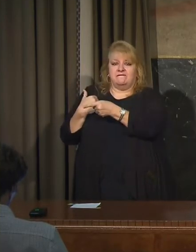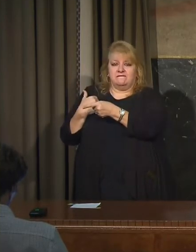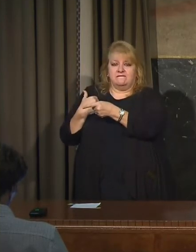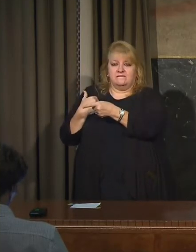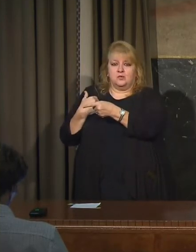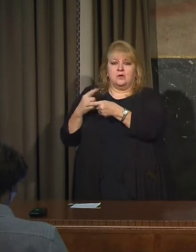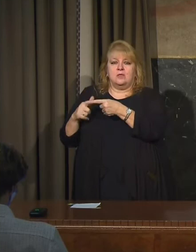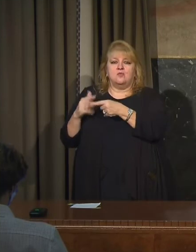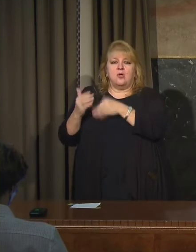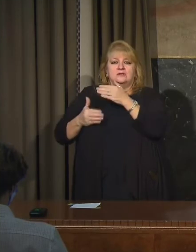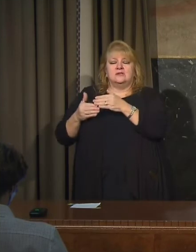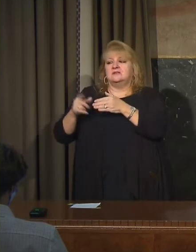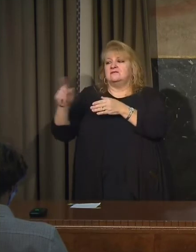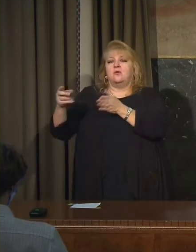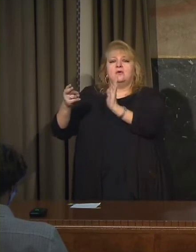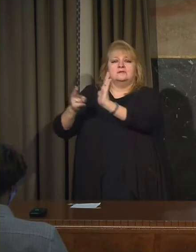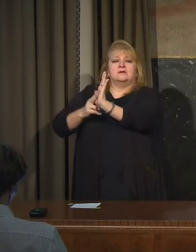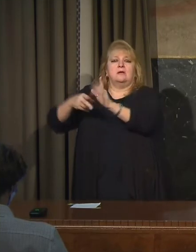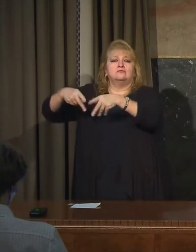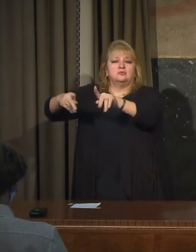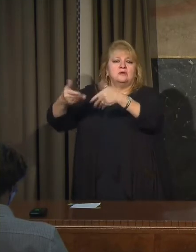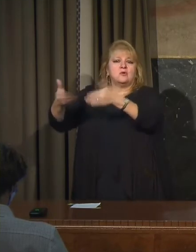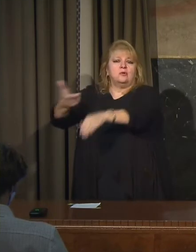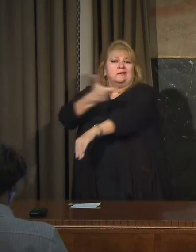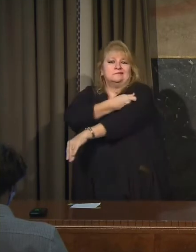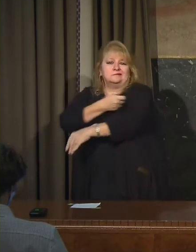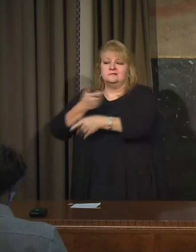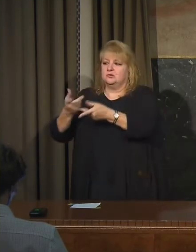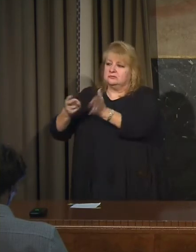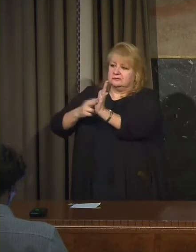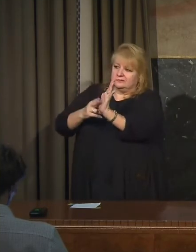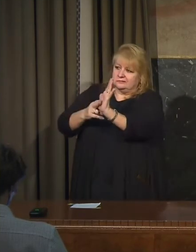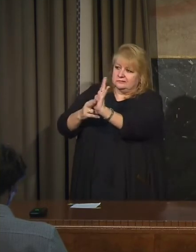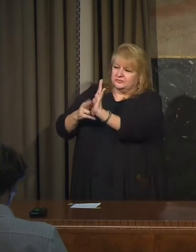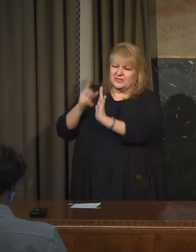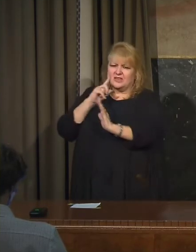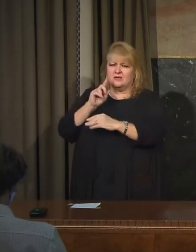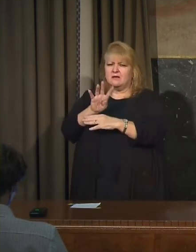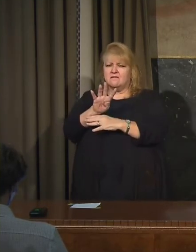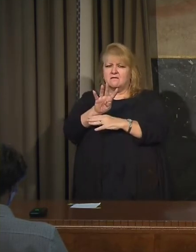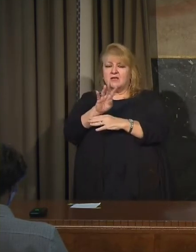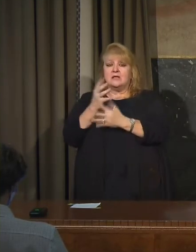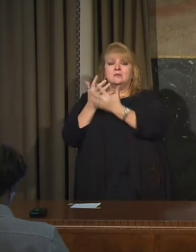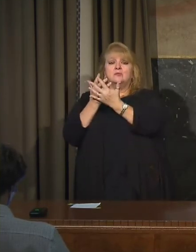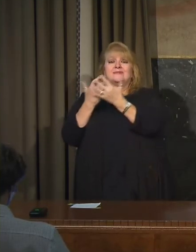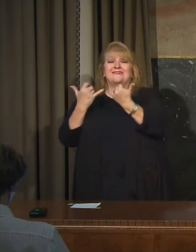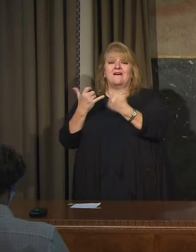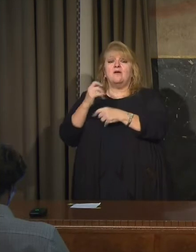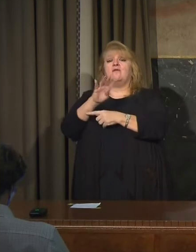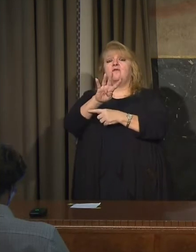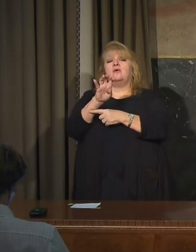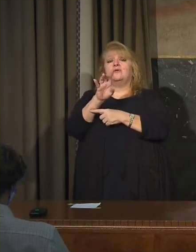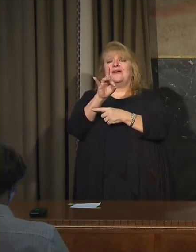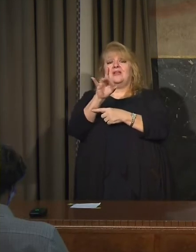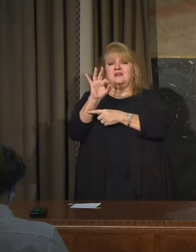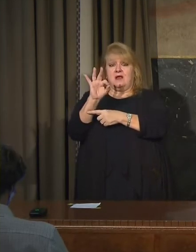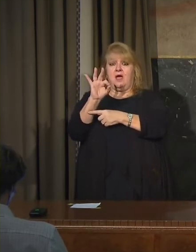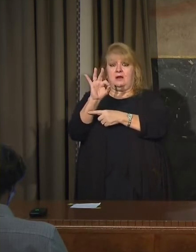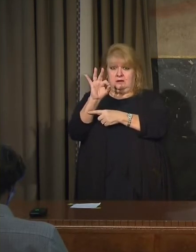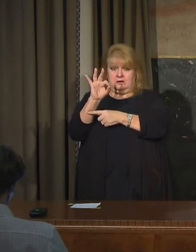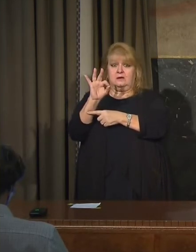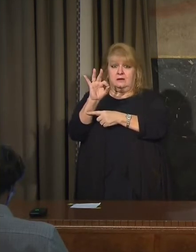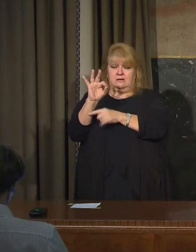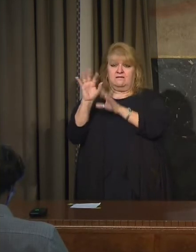getting consents and that sort of thing done now. I think there are 489 inmates who fall into that